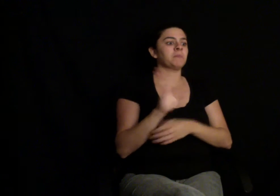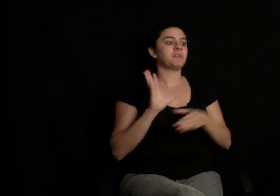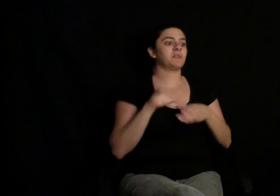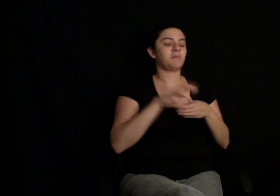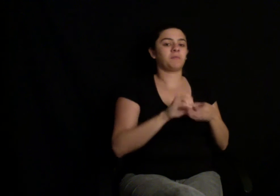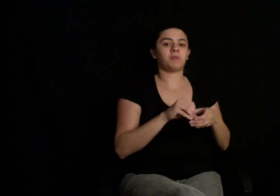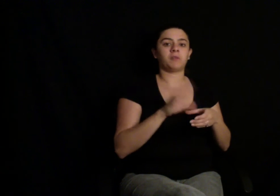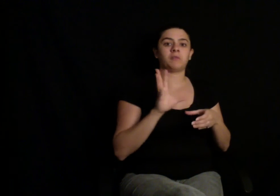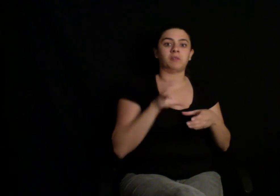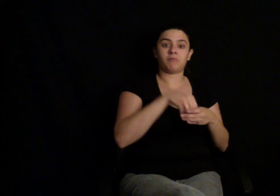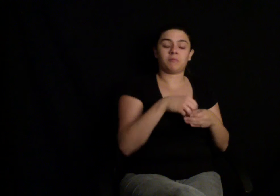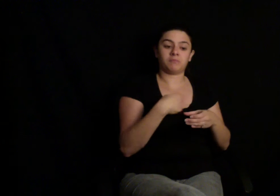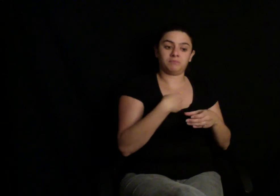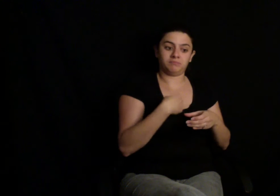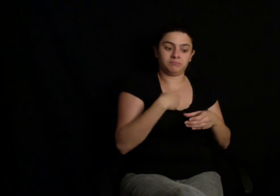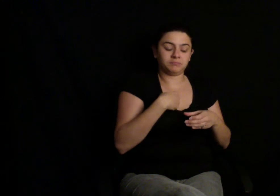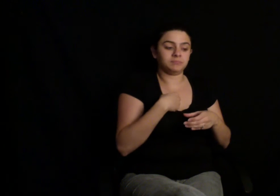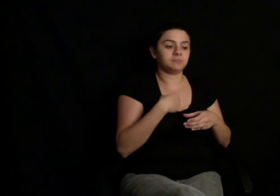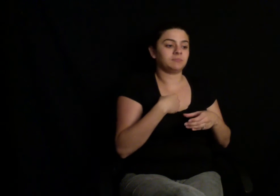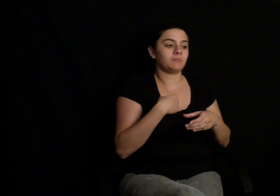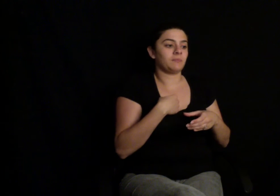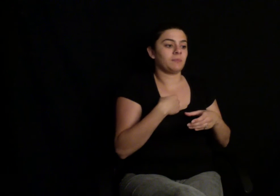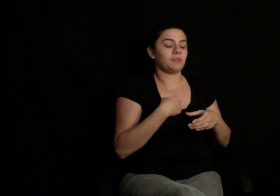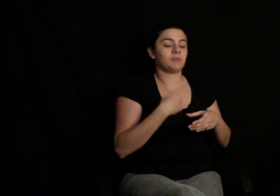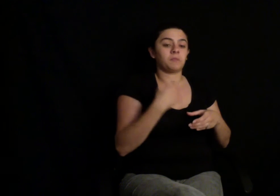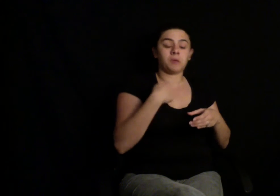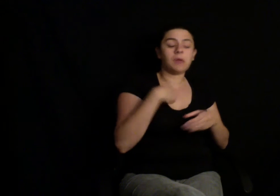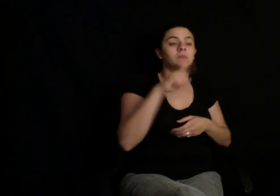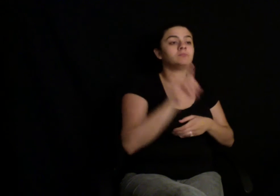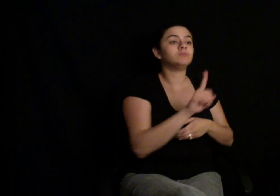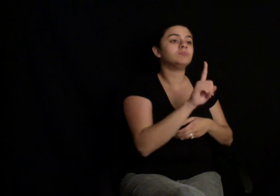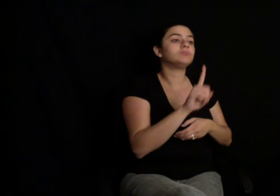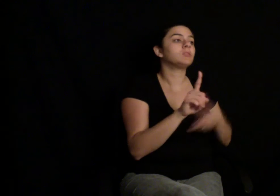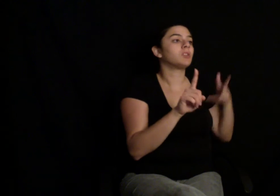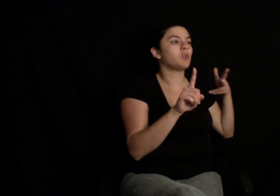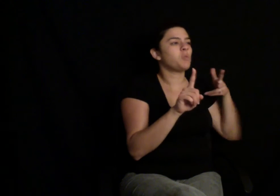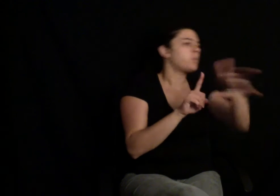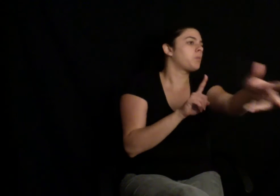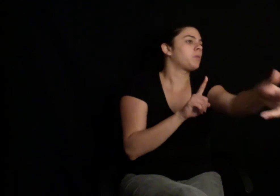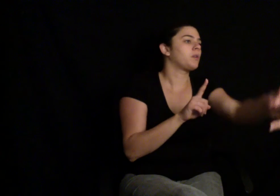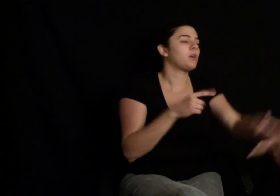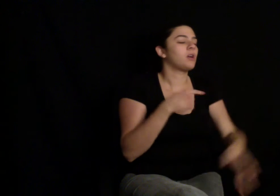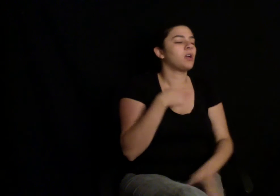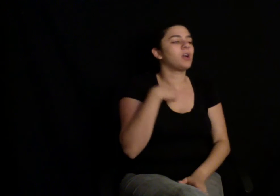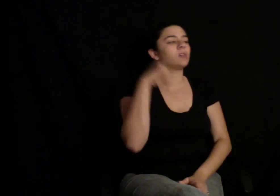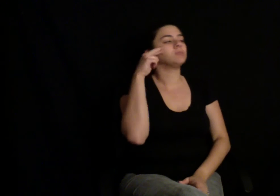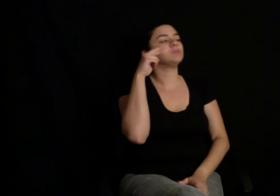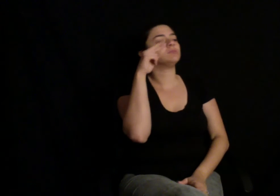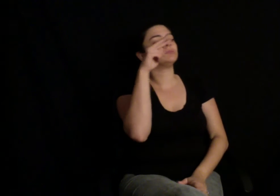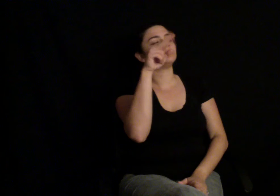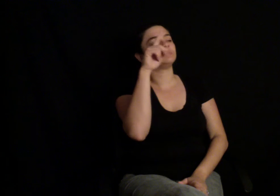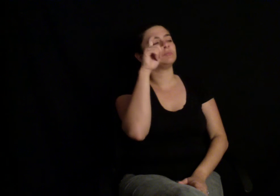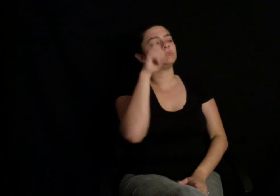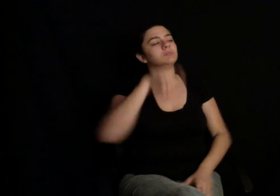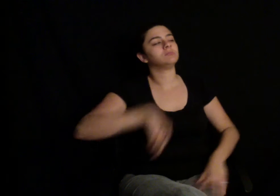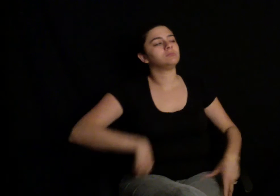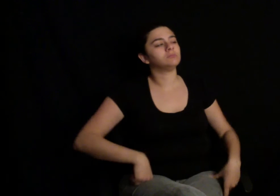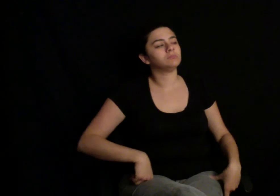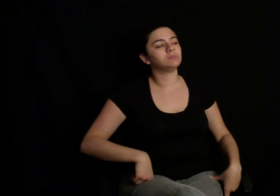I was there and the car would pass me and I would suspiciously onlook it. And so it was quite exciting